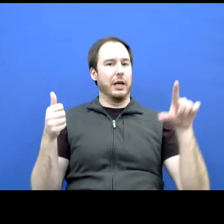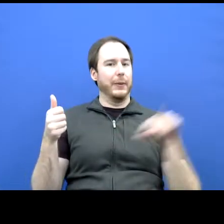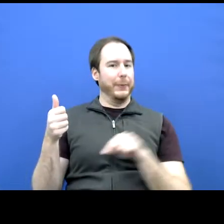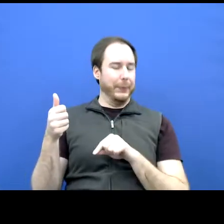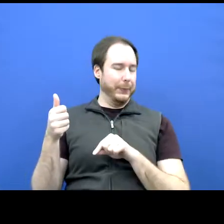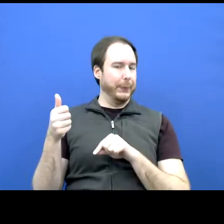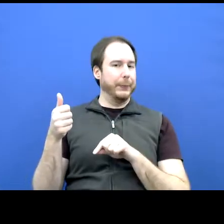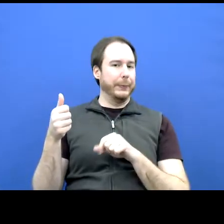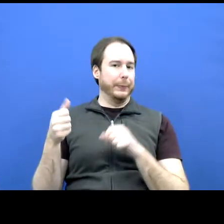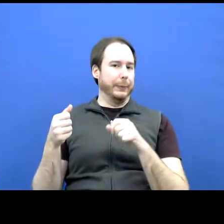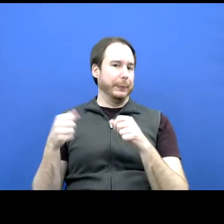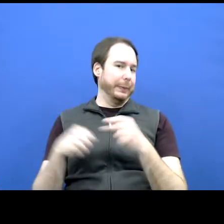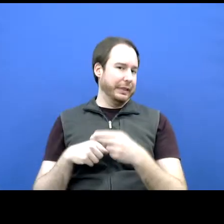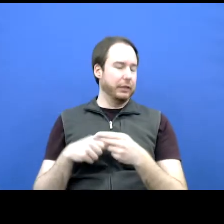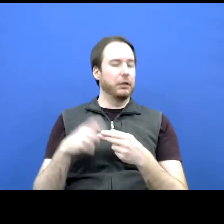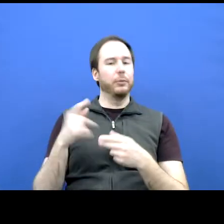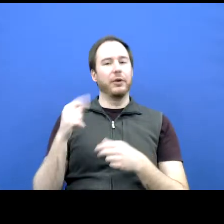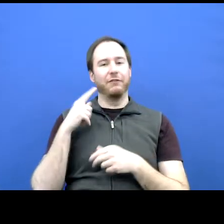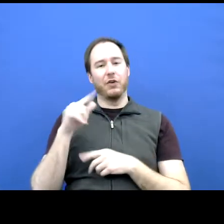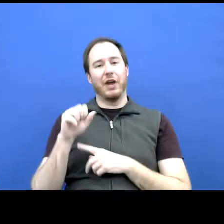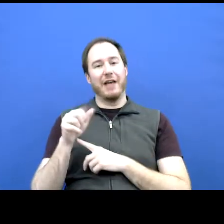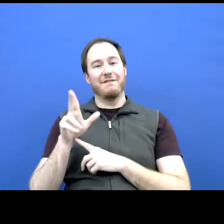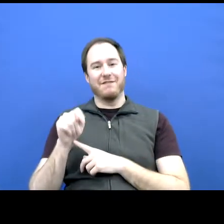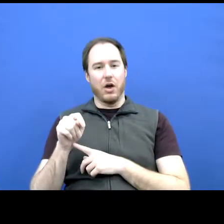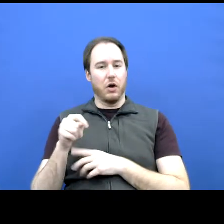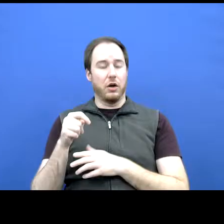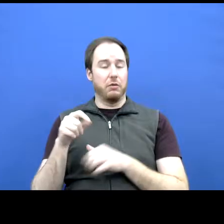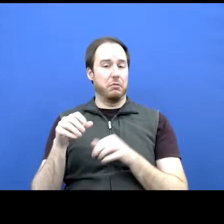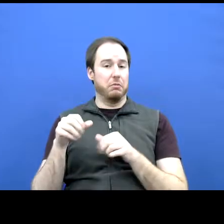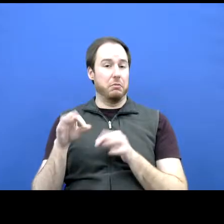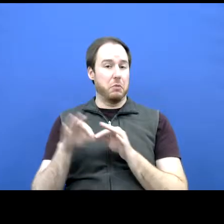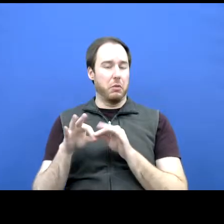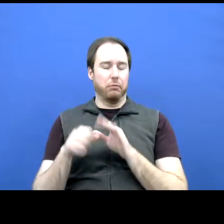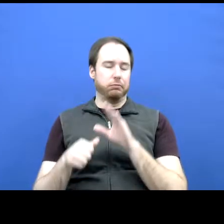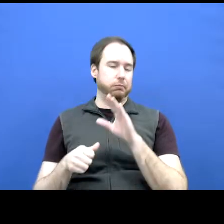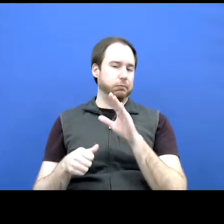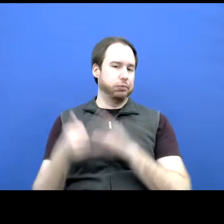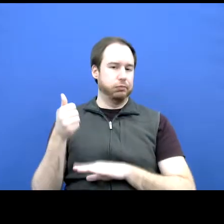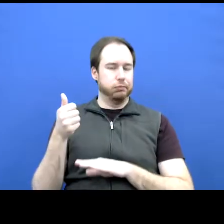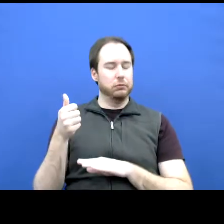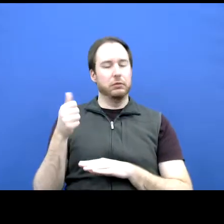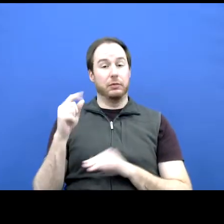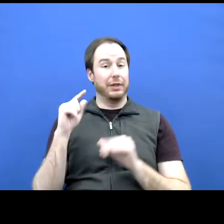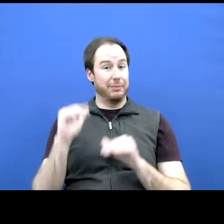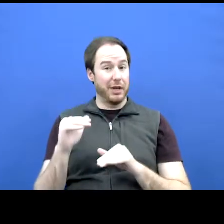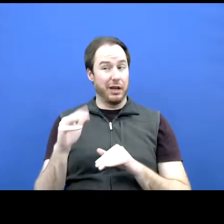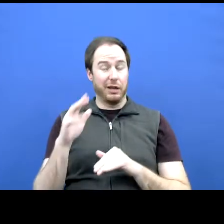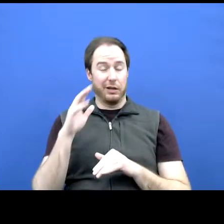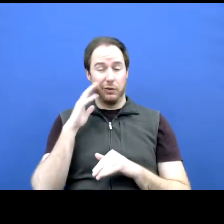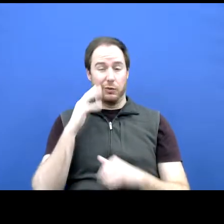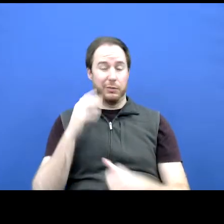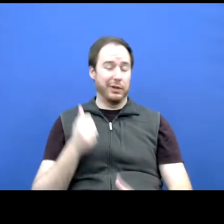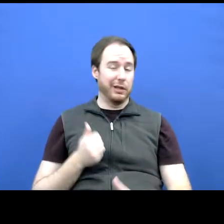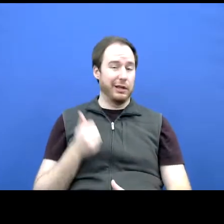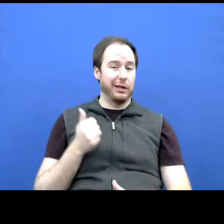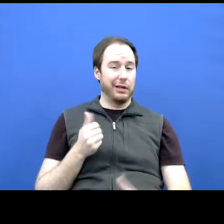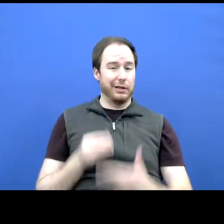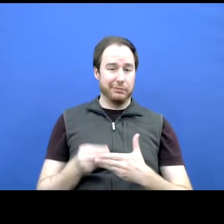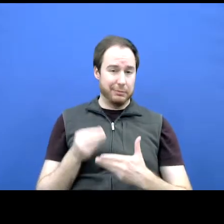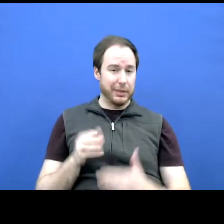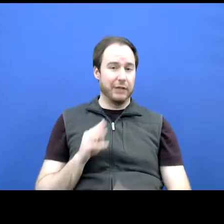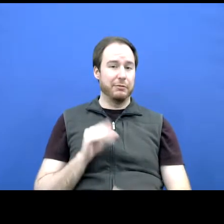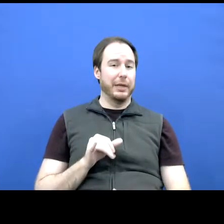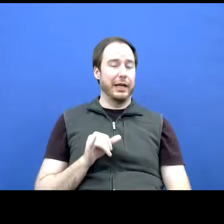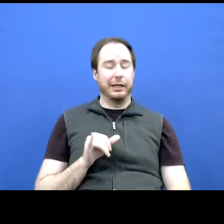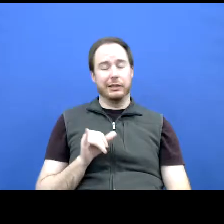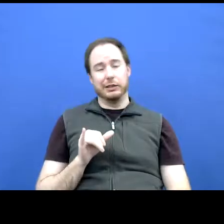helpful. Asphalt prices are going way up. Now, the expectation is they're going to be very high in May and